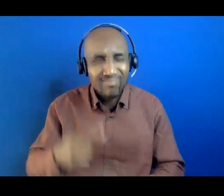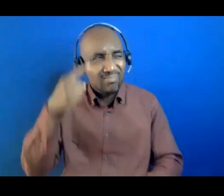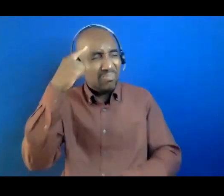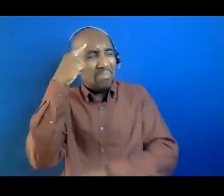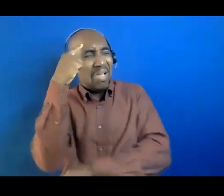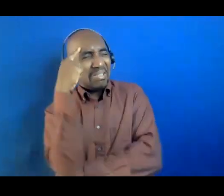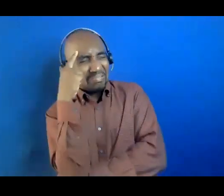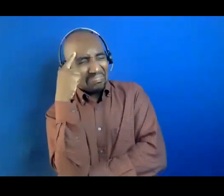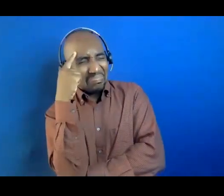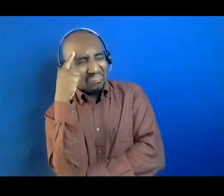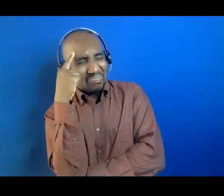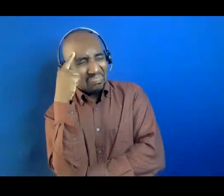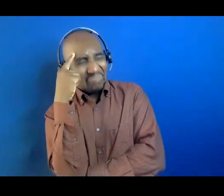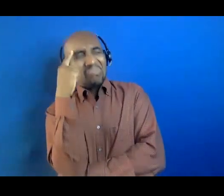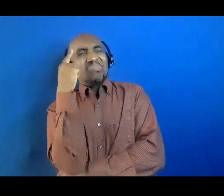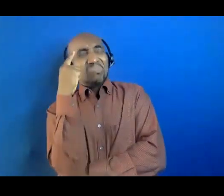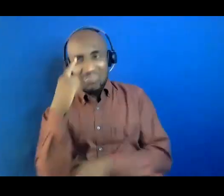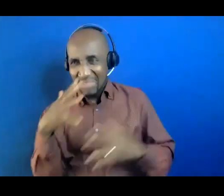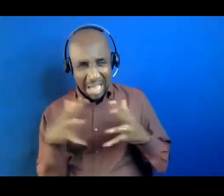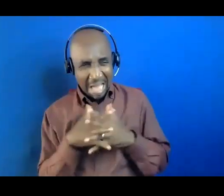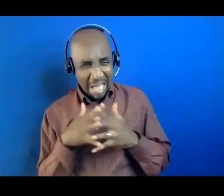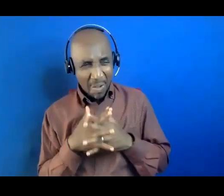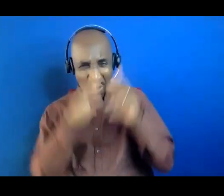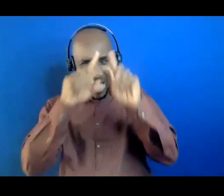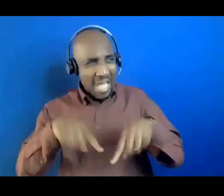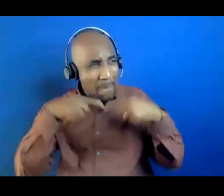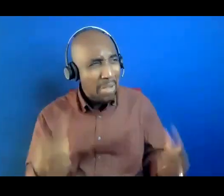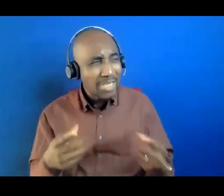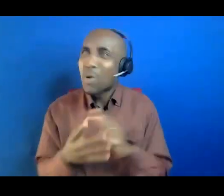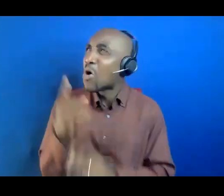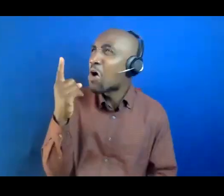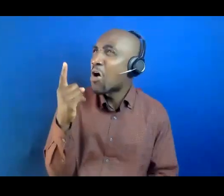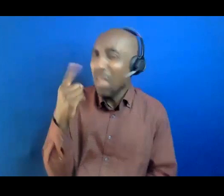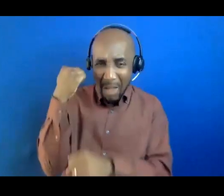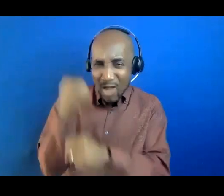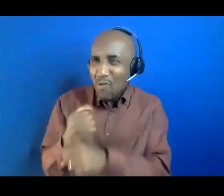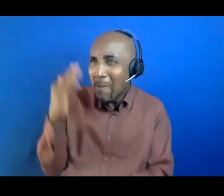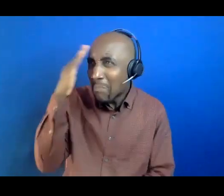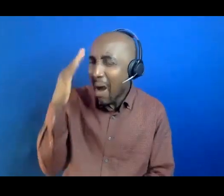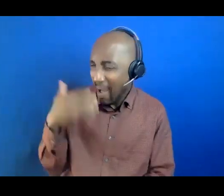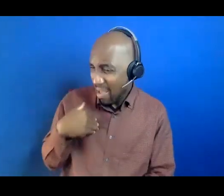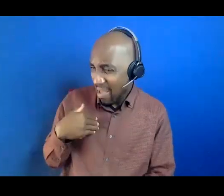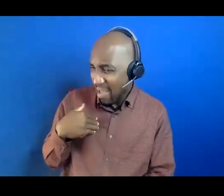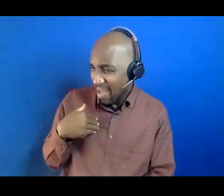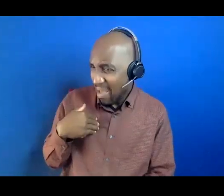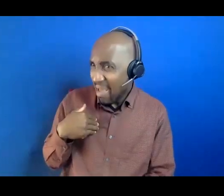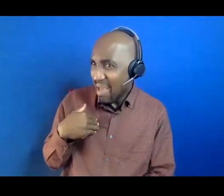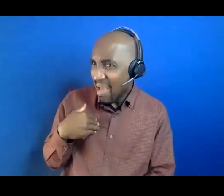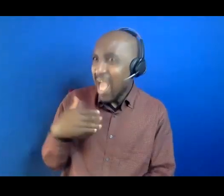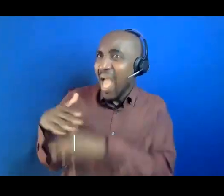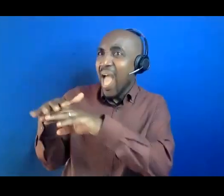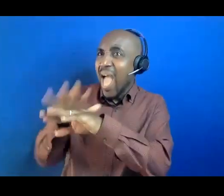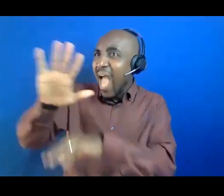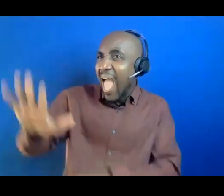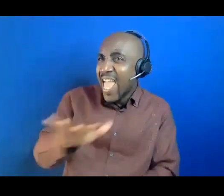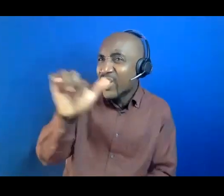my rational brain was thinking, how is this possible, God? How can my grandma, who's lived in Asia her whole life and